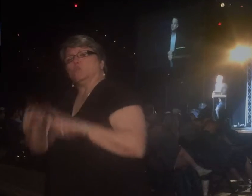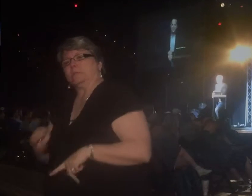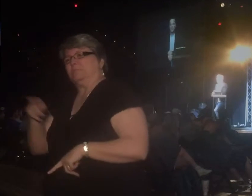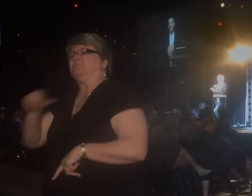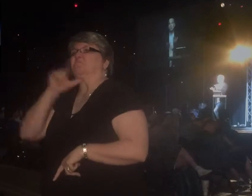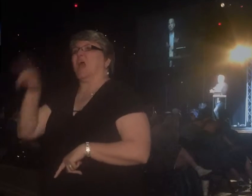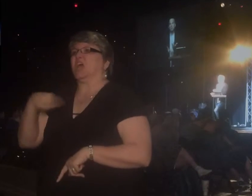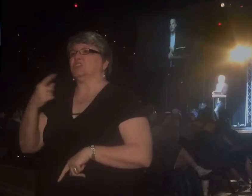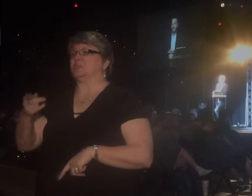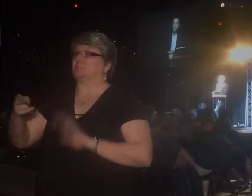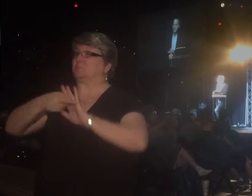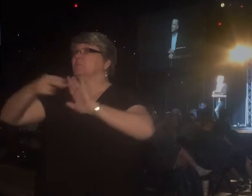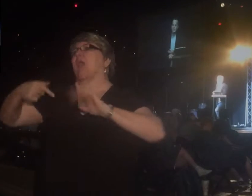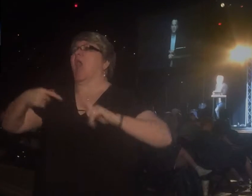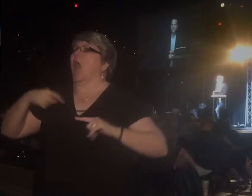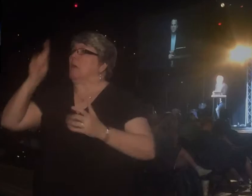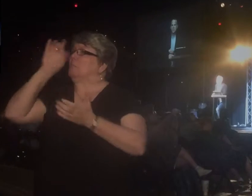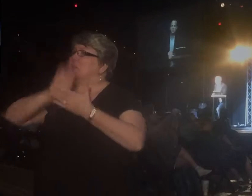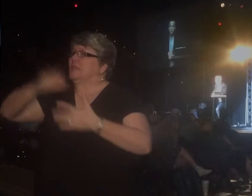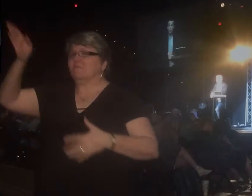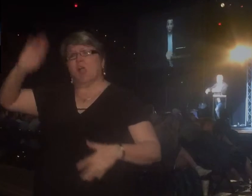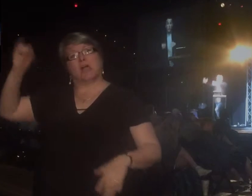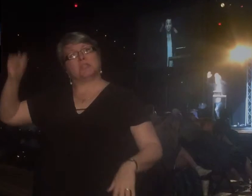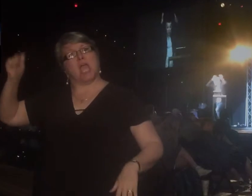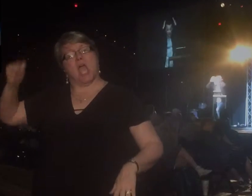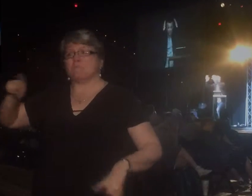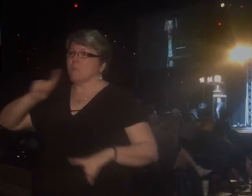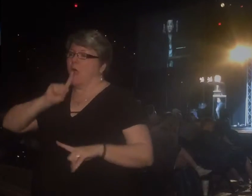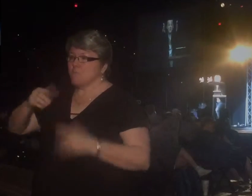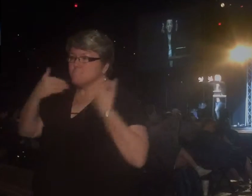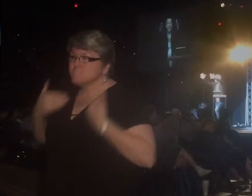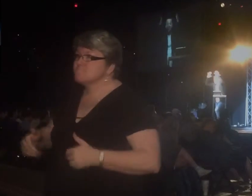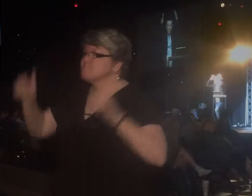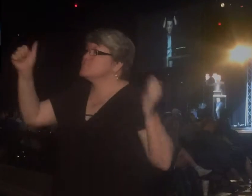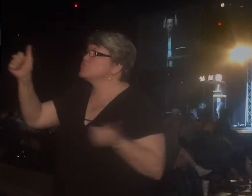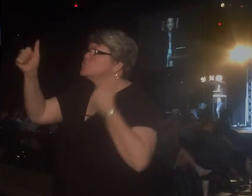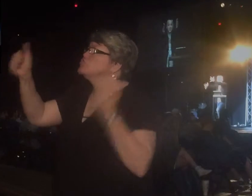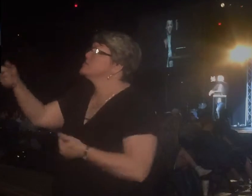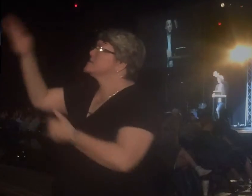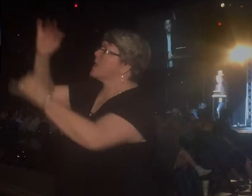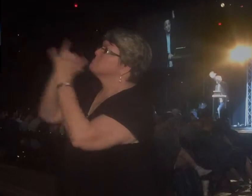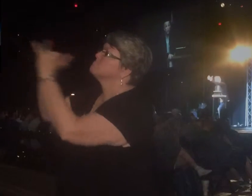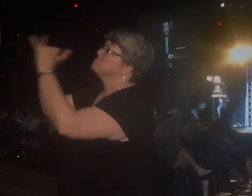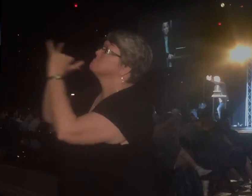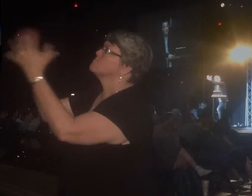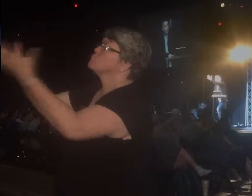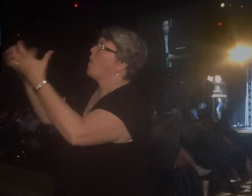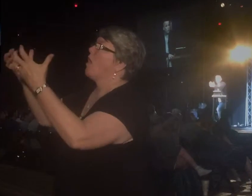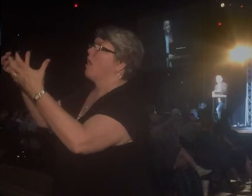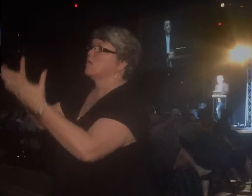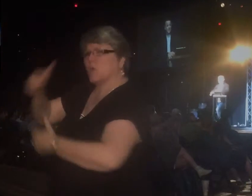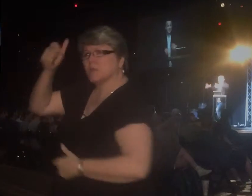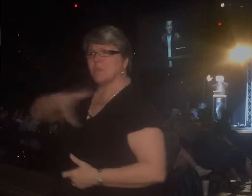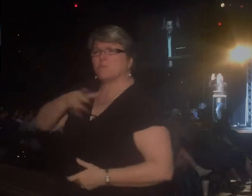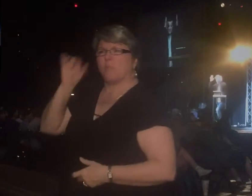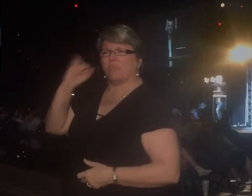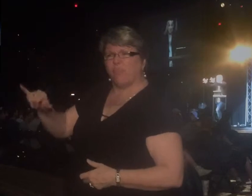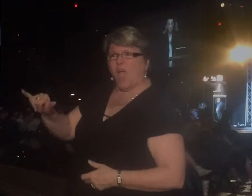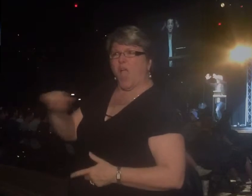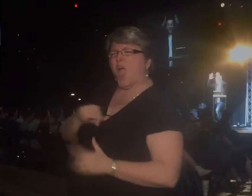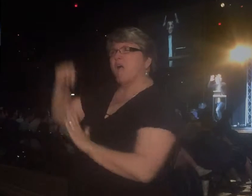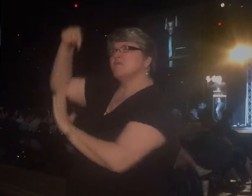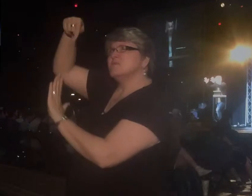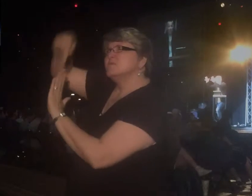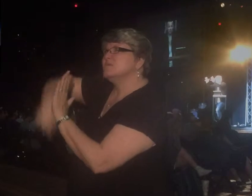doesn't just claim to believe that there's a deity, but someone who is pursuing God and the things of God. You want a man or a woman like that they have a